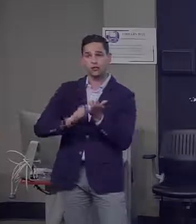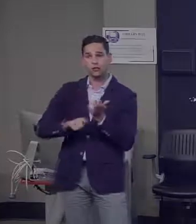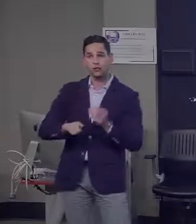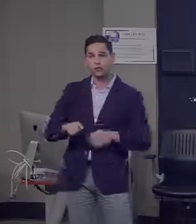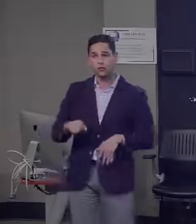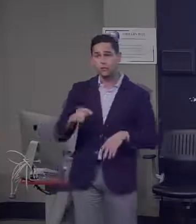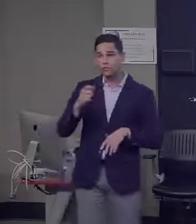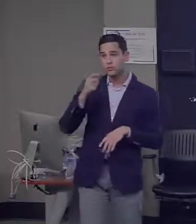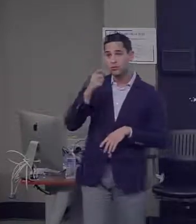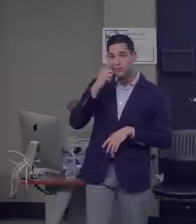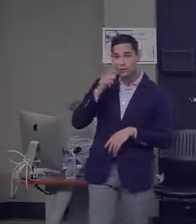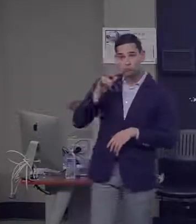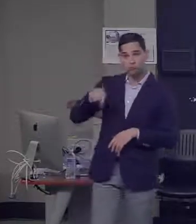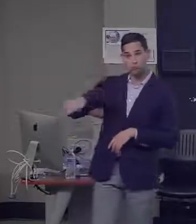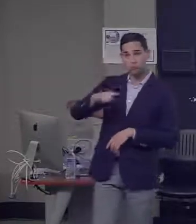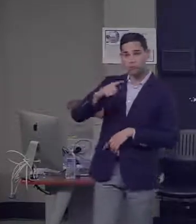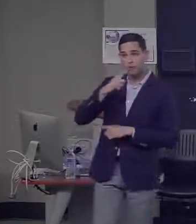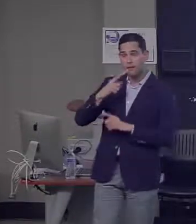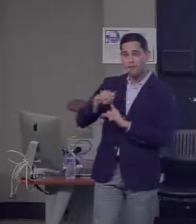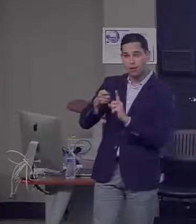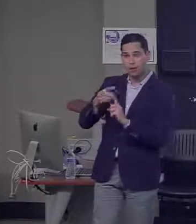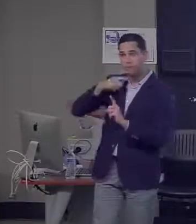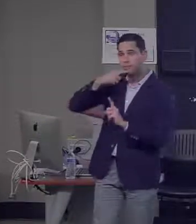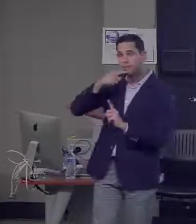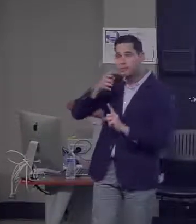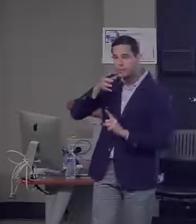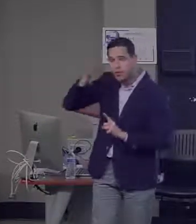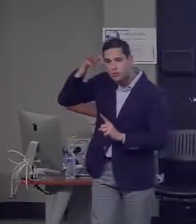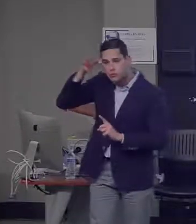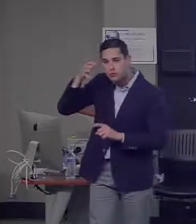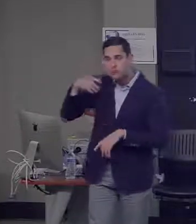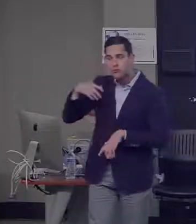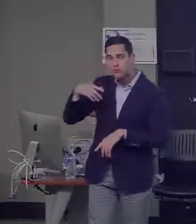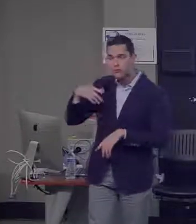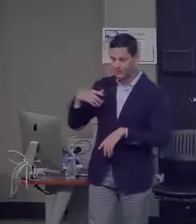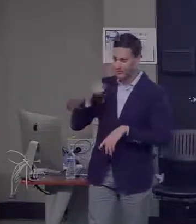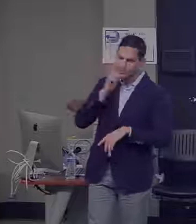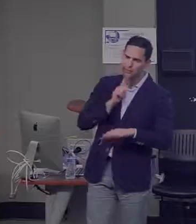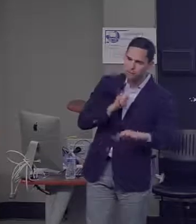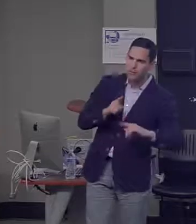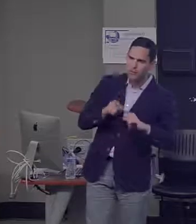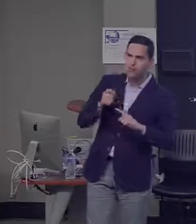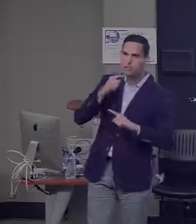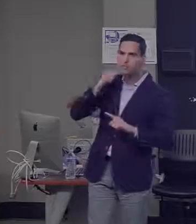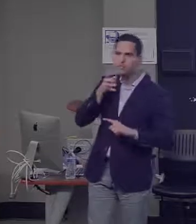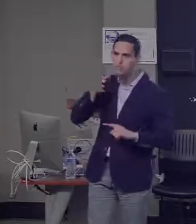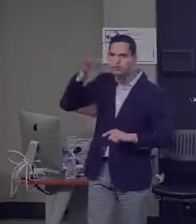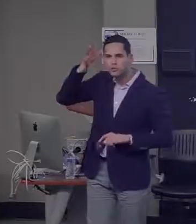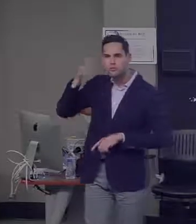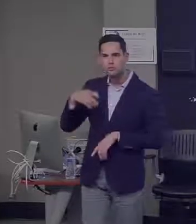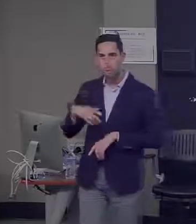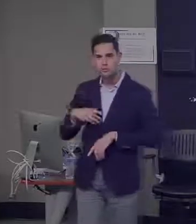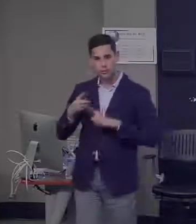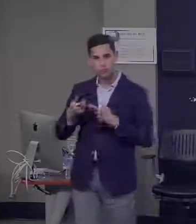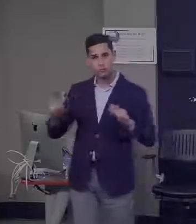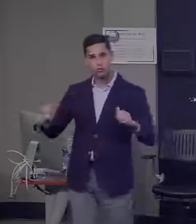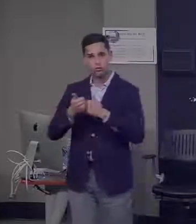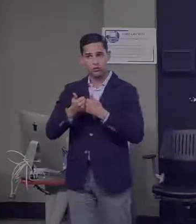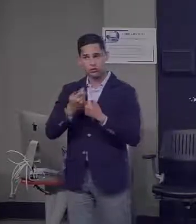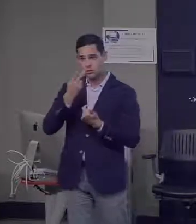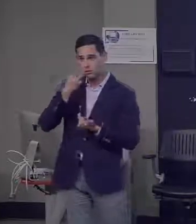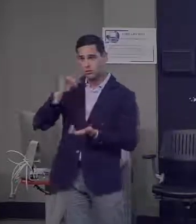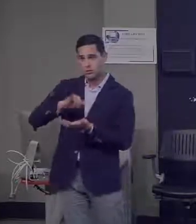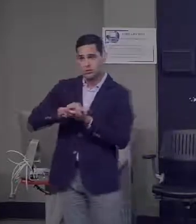for those from hearing parents, as opposed to who are deaf from hearing parents. They would be challenged to see